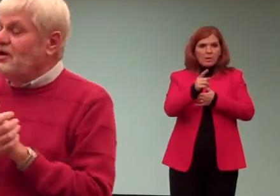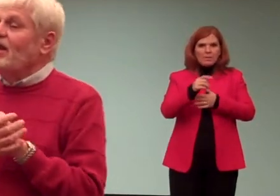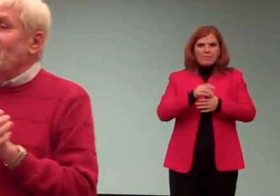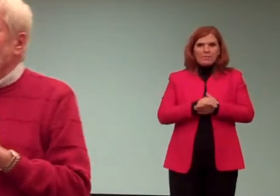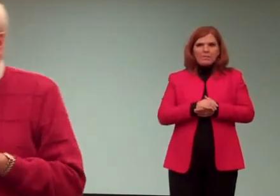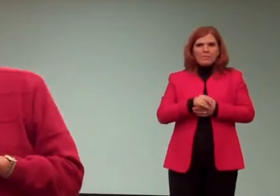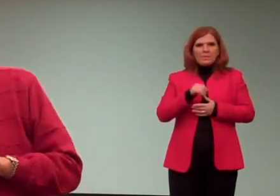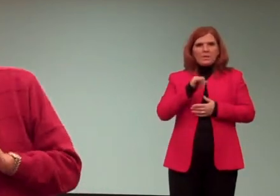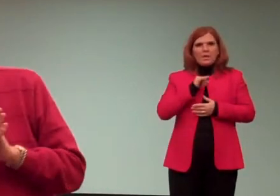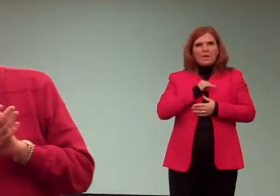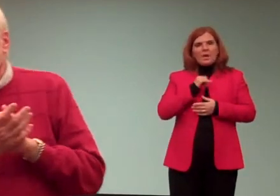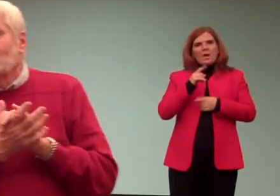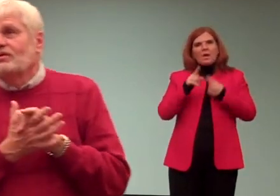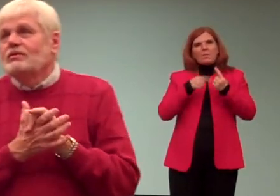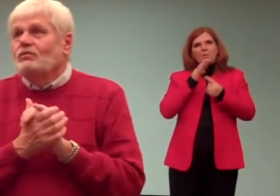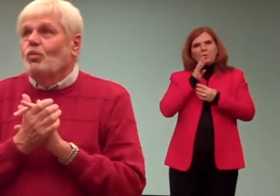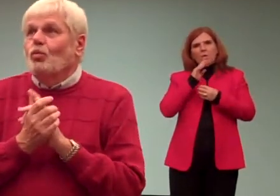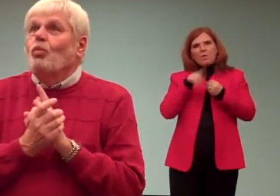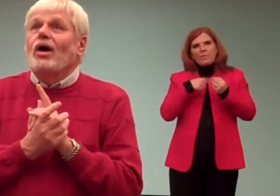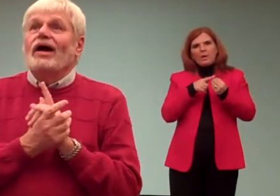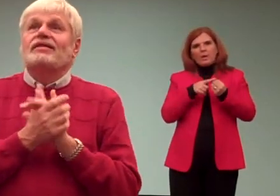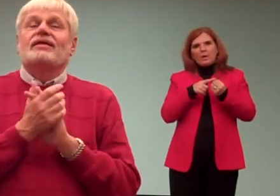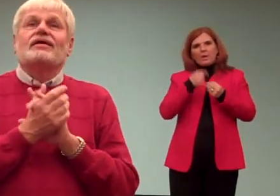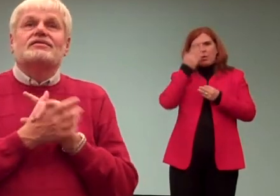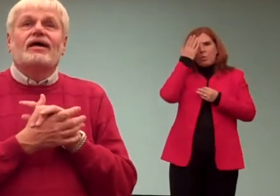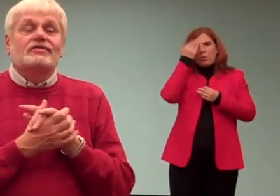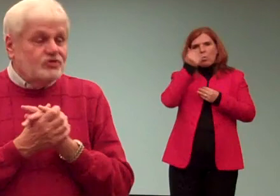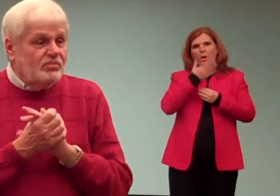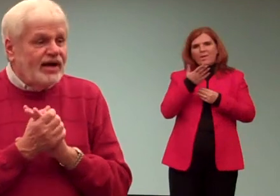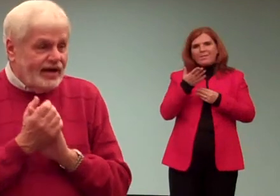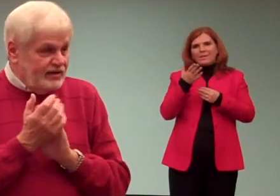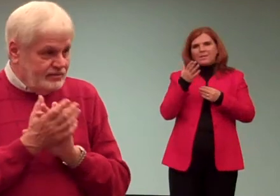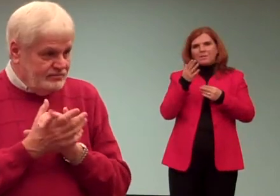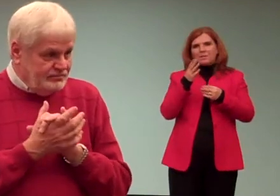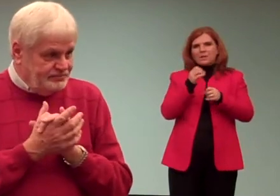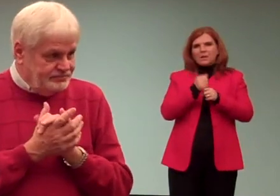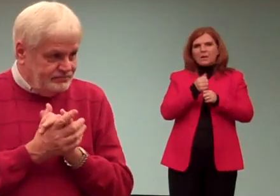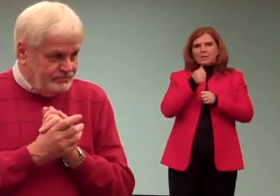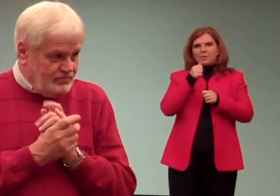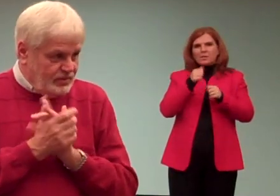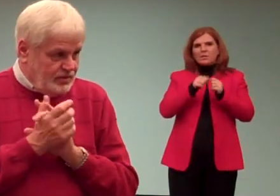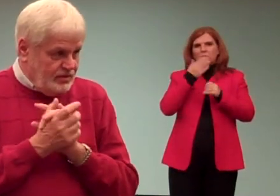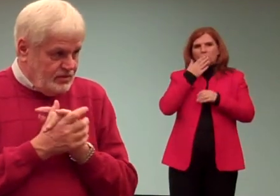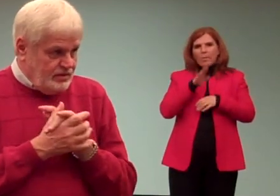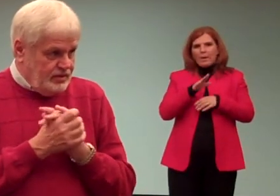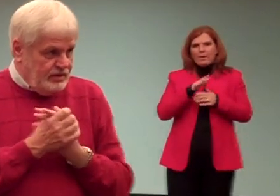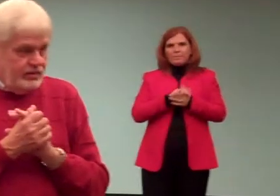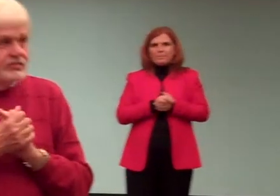I'm going to lay out for you why things got so bad